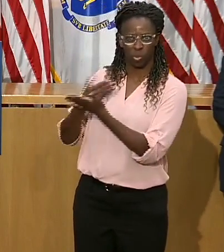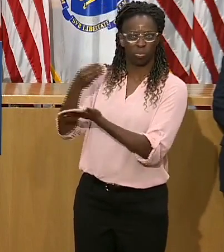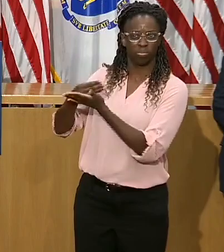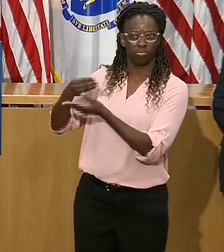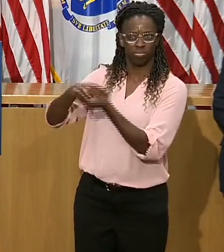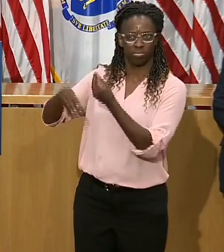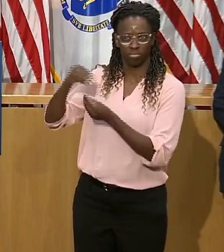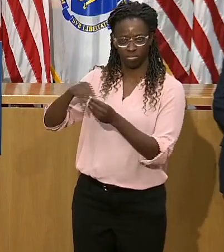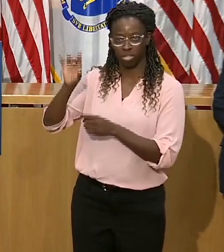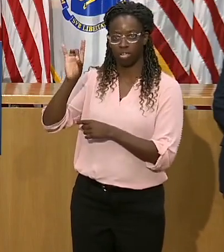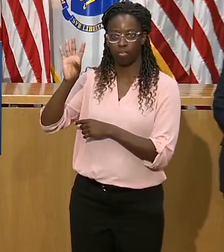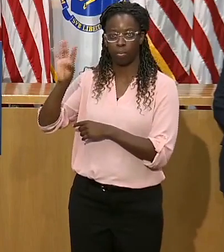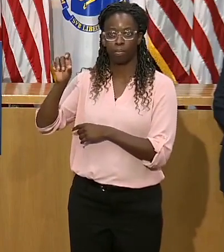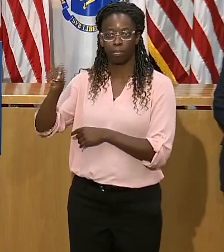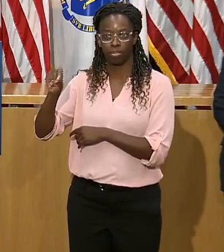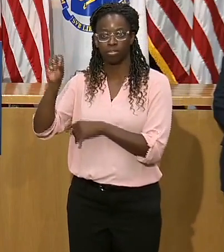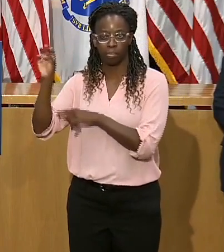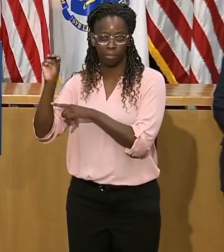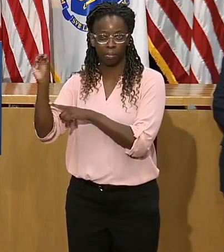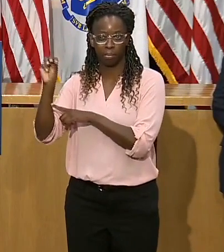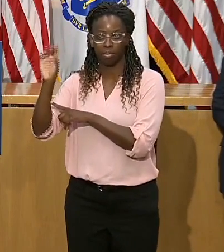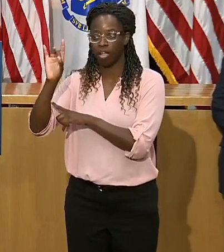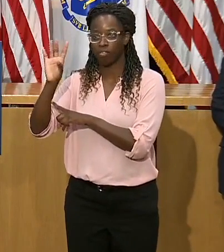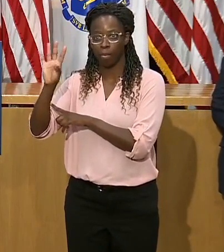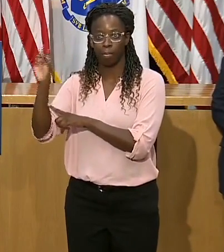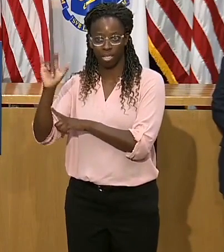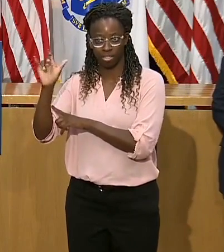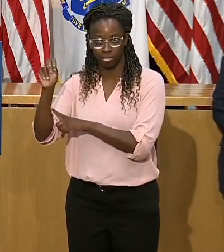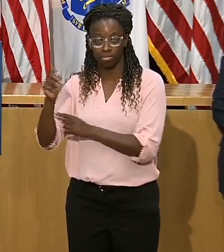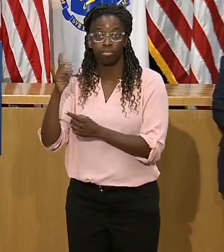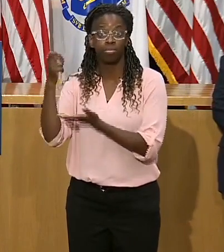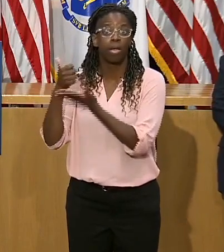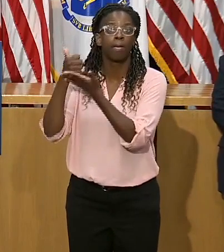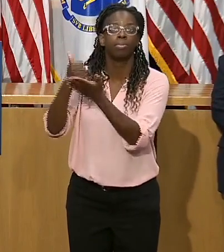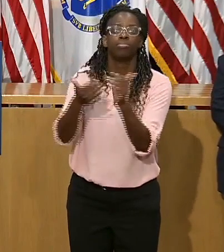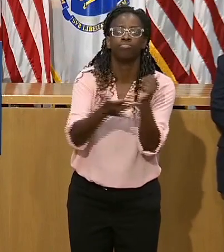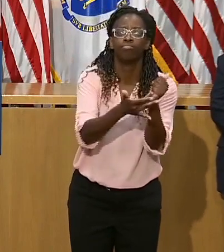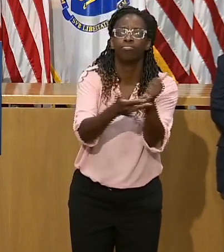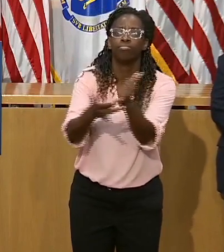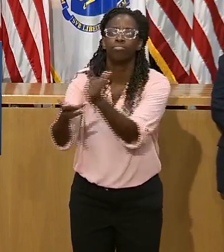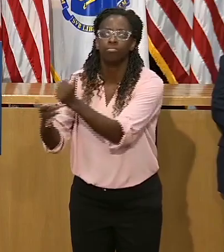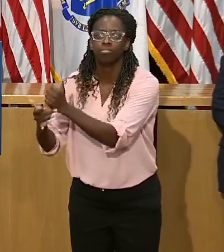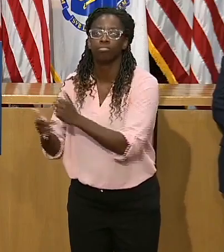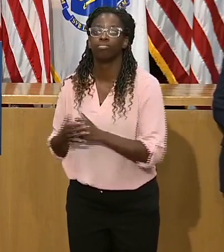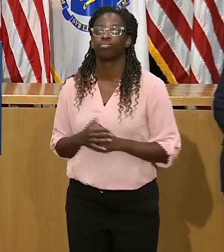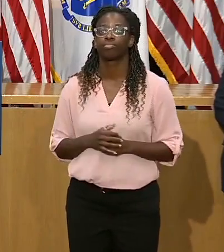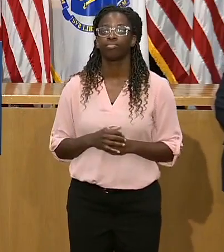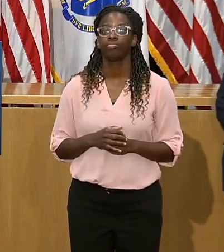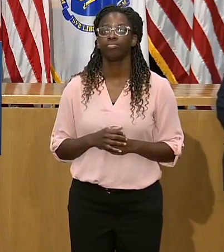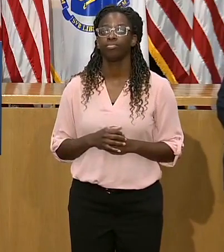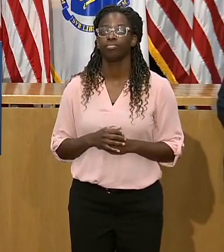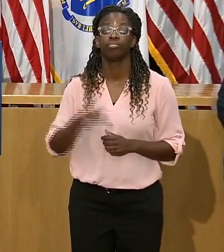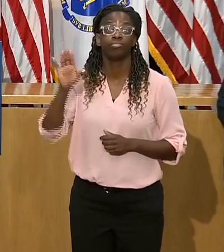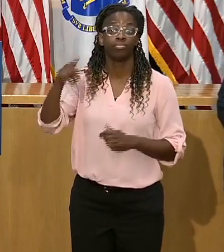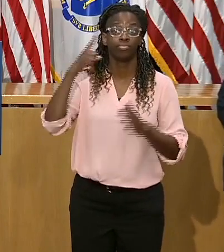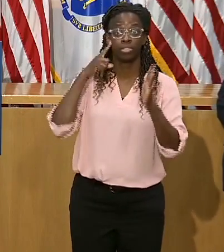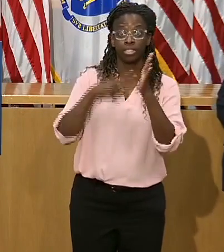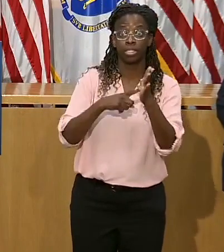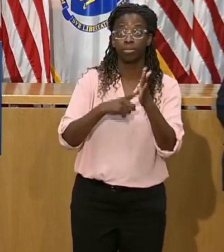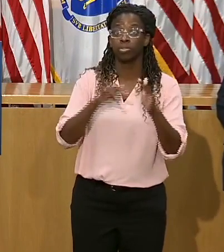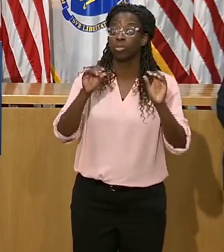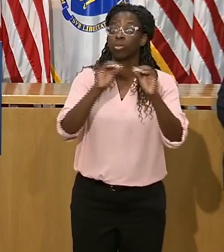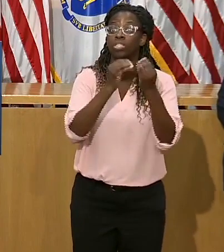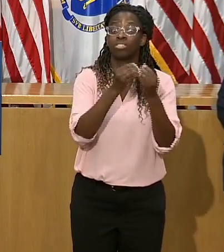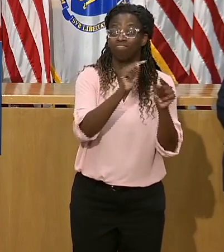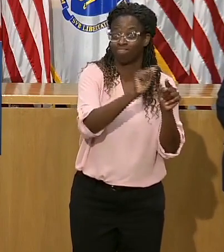business technical assistance. This new funding will increase the capacity and skills of organizations that assist small